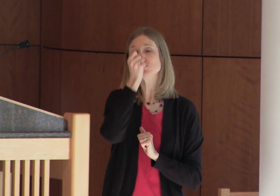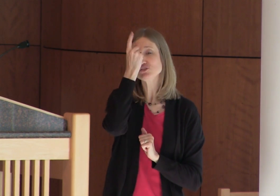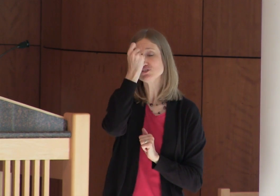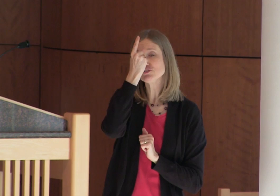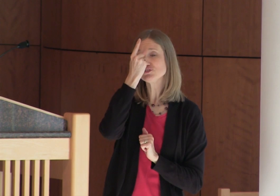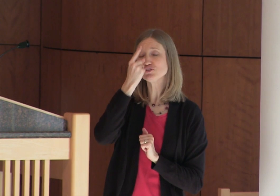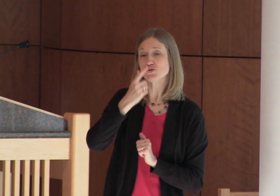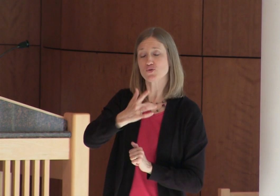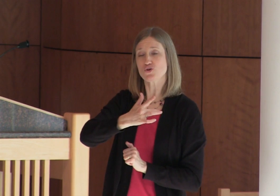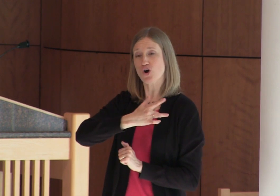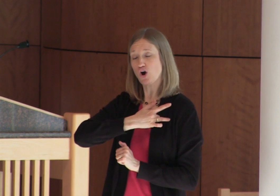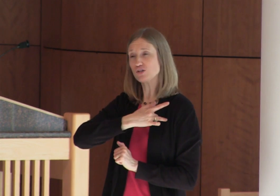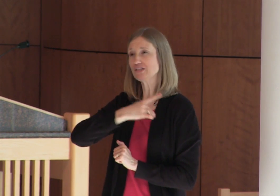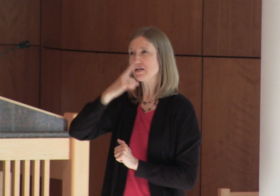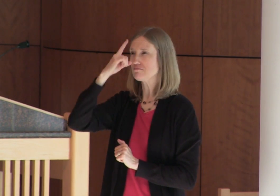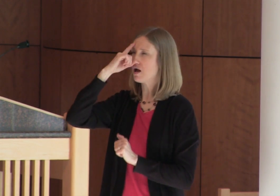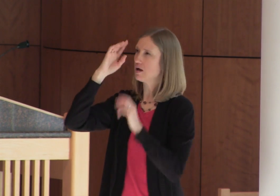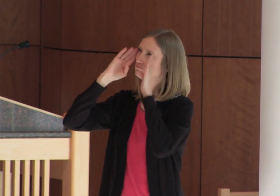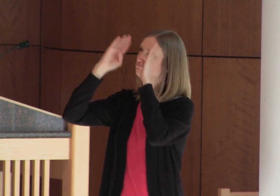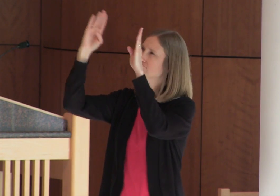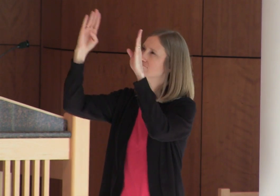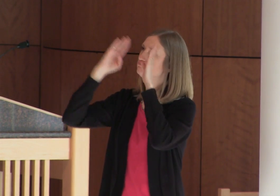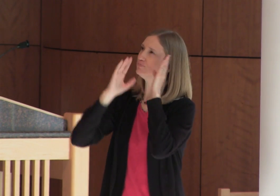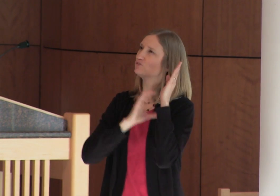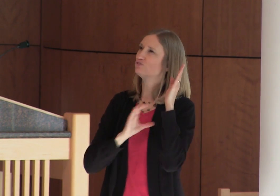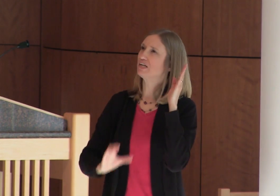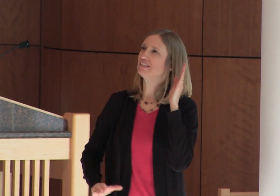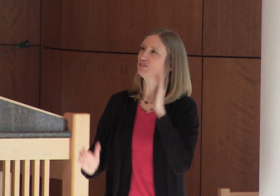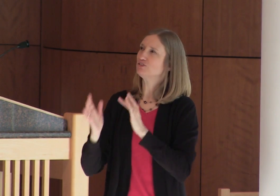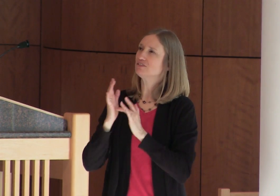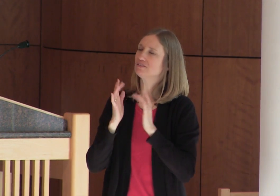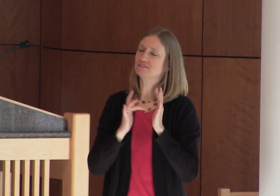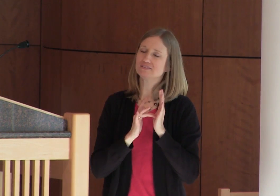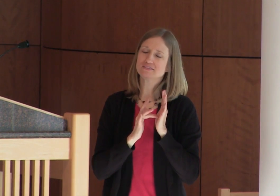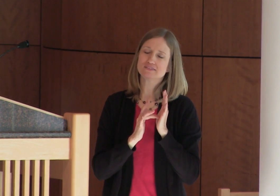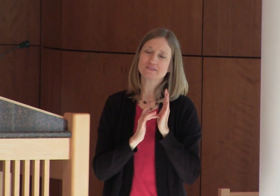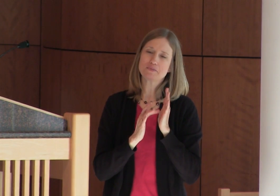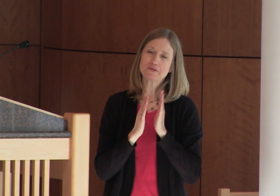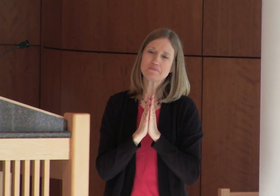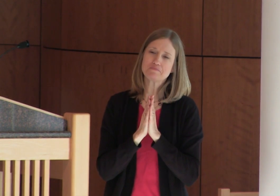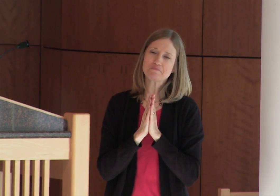our hearts and our minds focused on Christ Jesus our Lord. Amen.